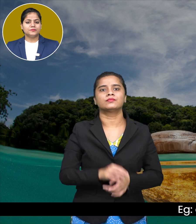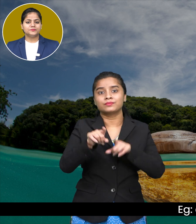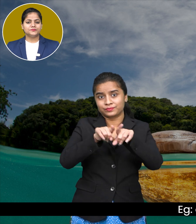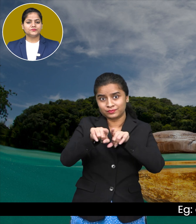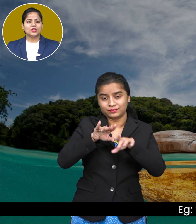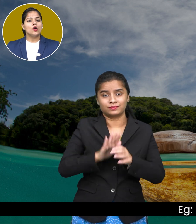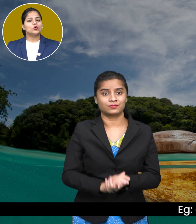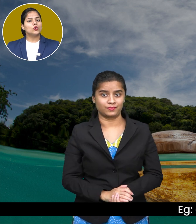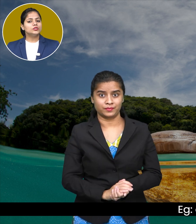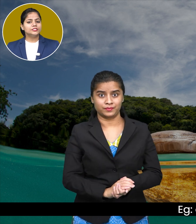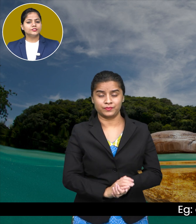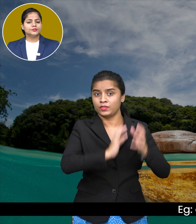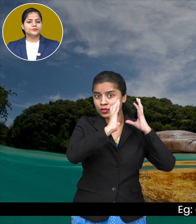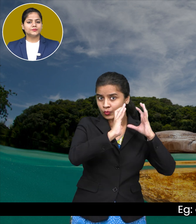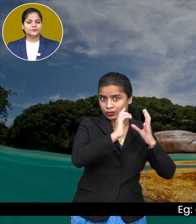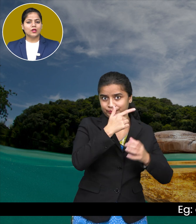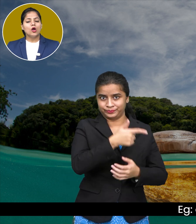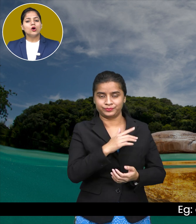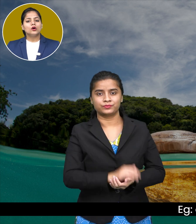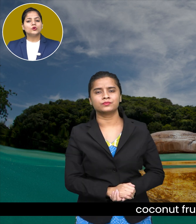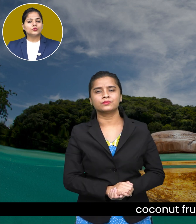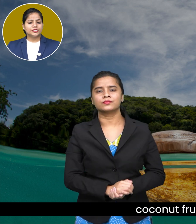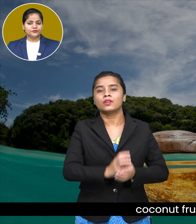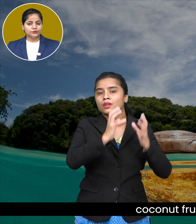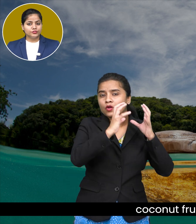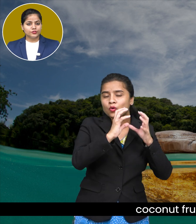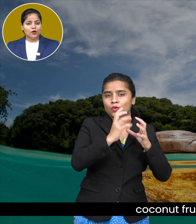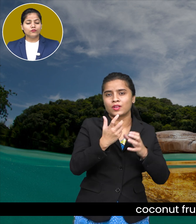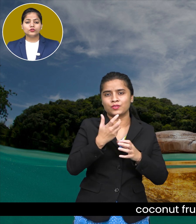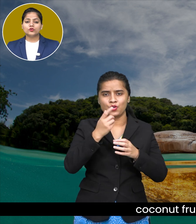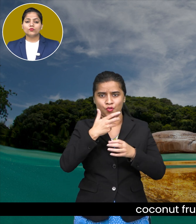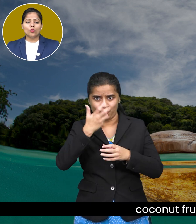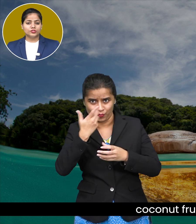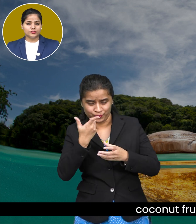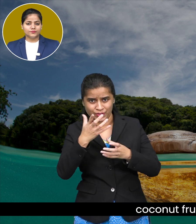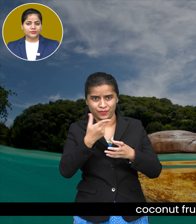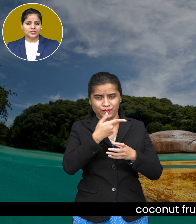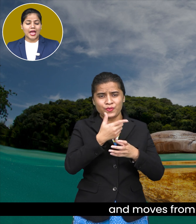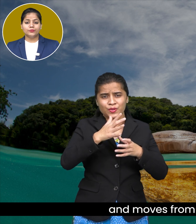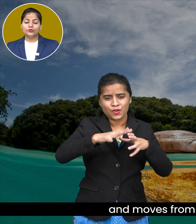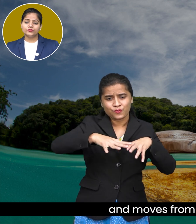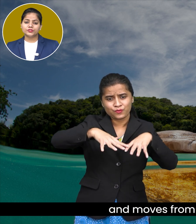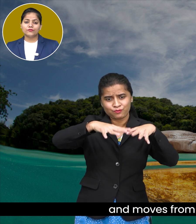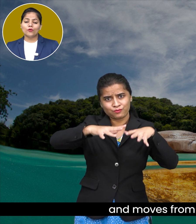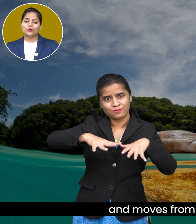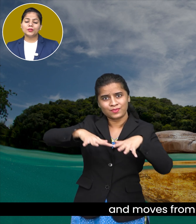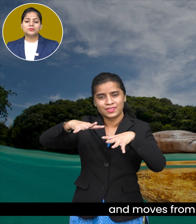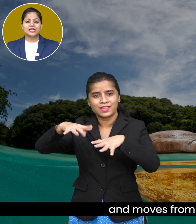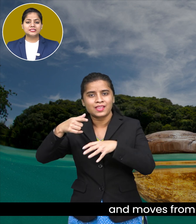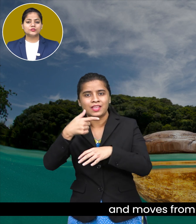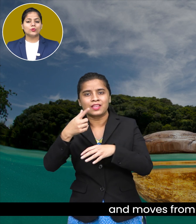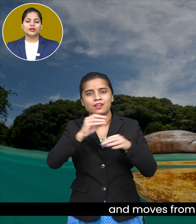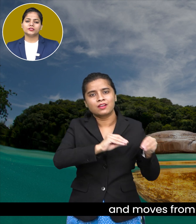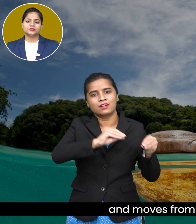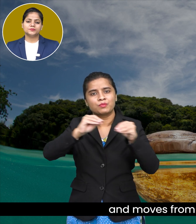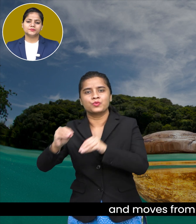Example: coconut. Coconut fruit floats on water and moves from one